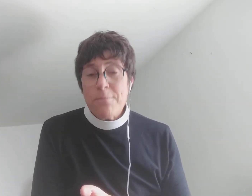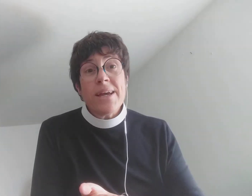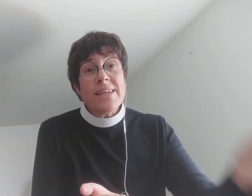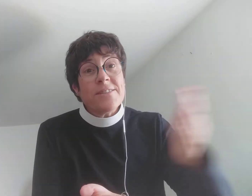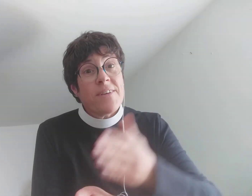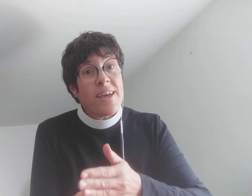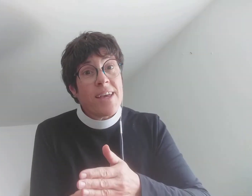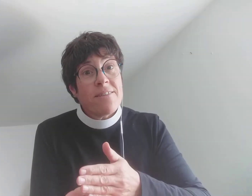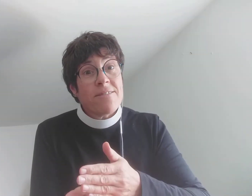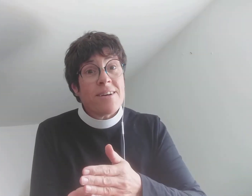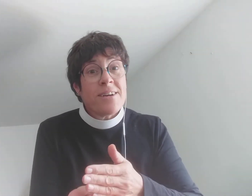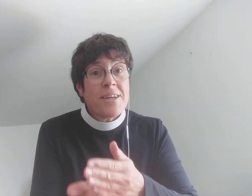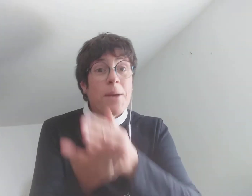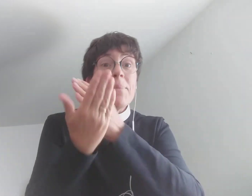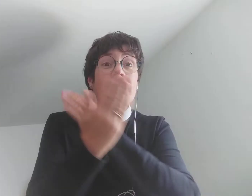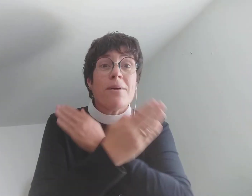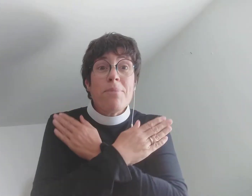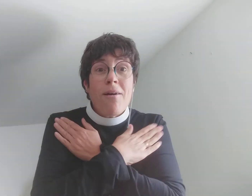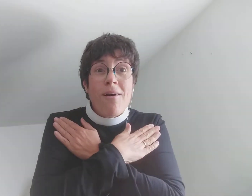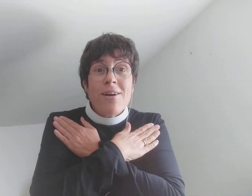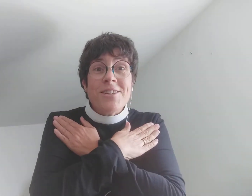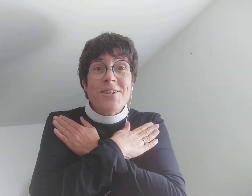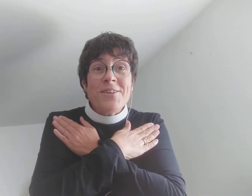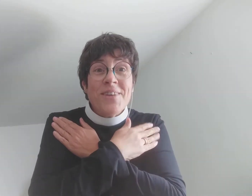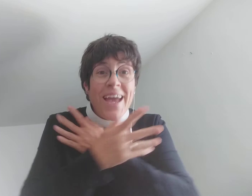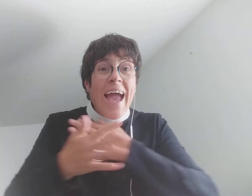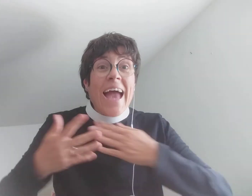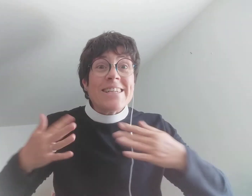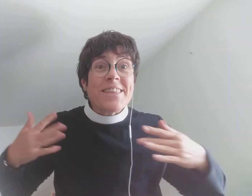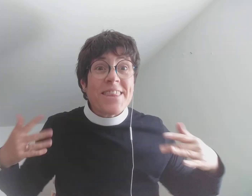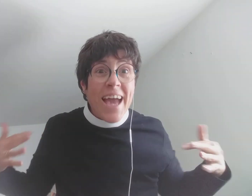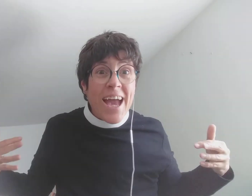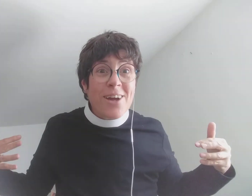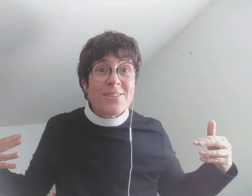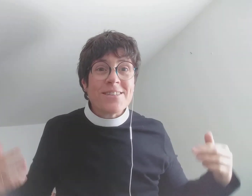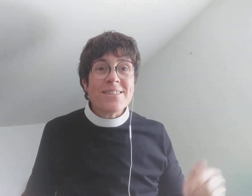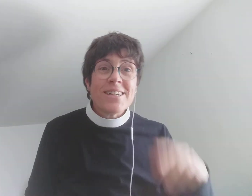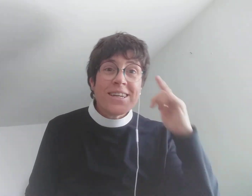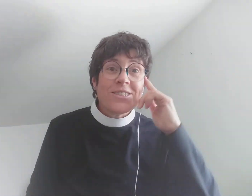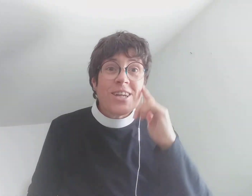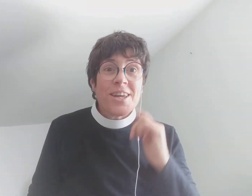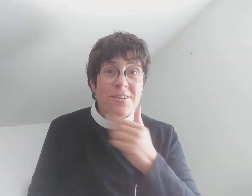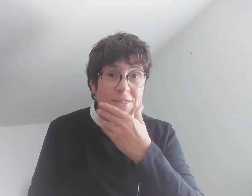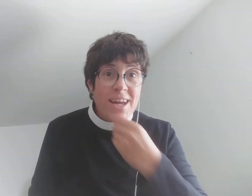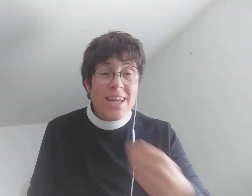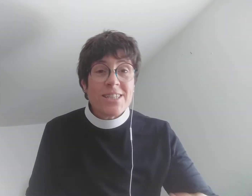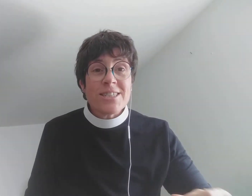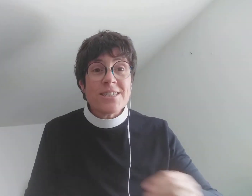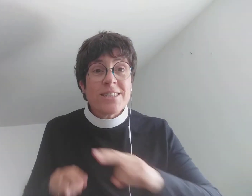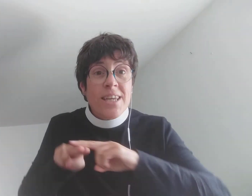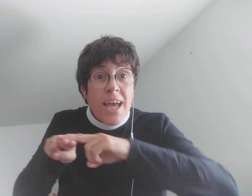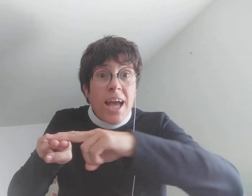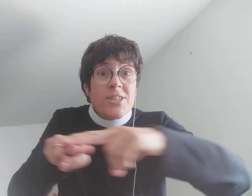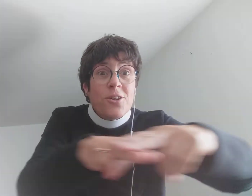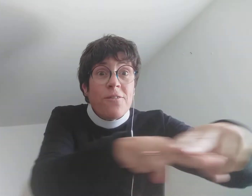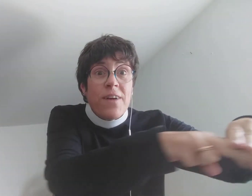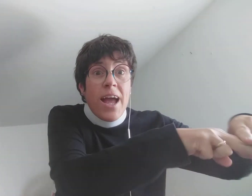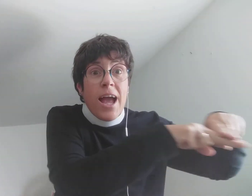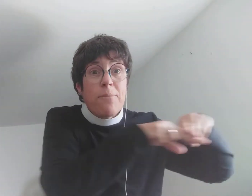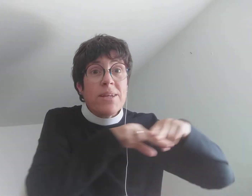May his favour be upon you and a thousand generations, and your